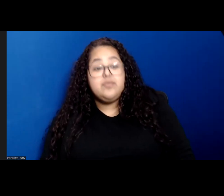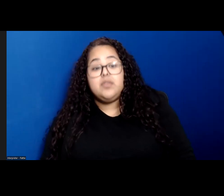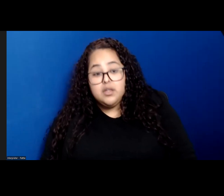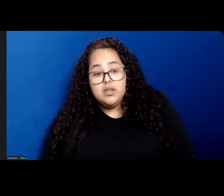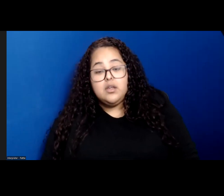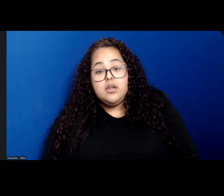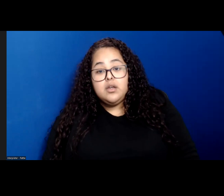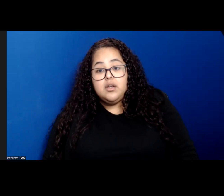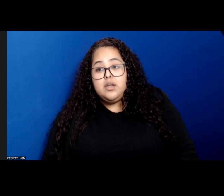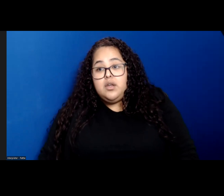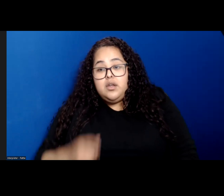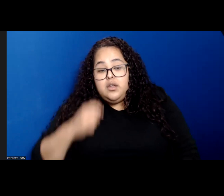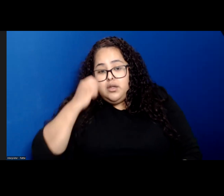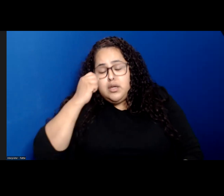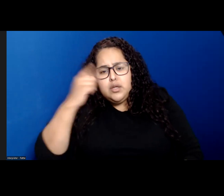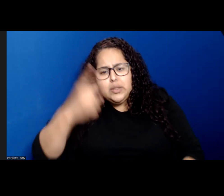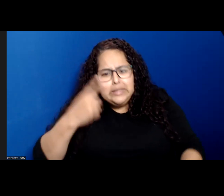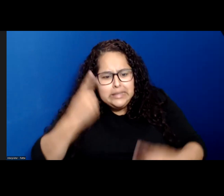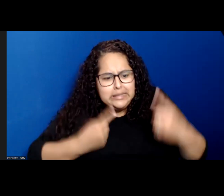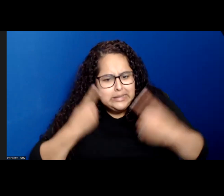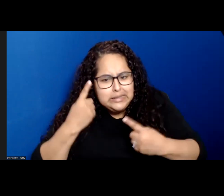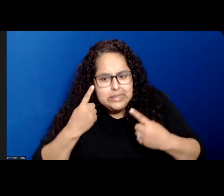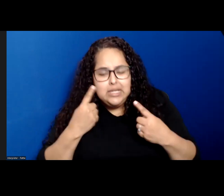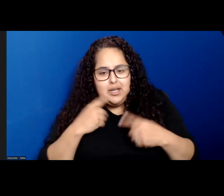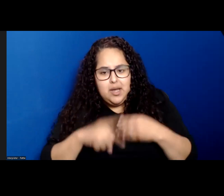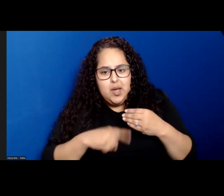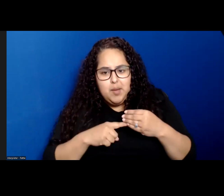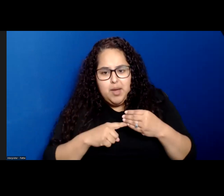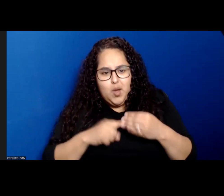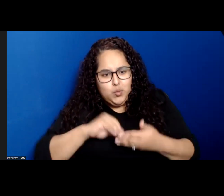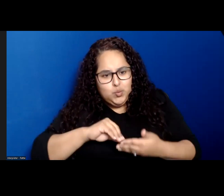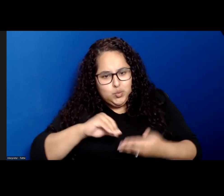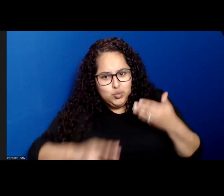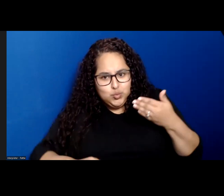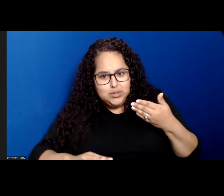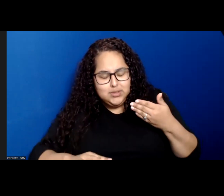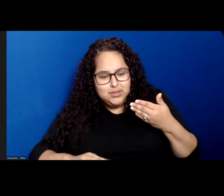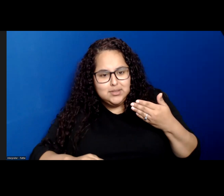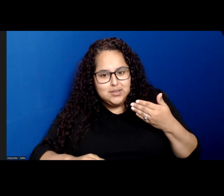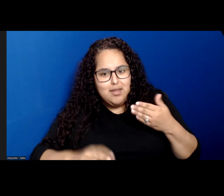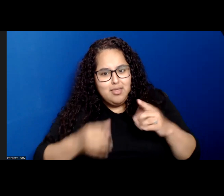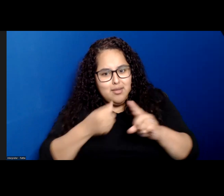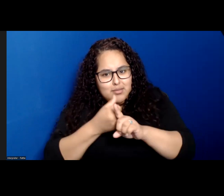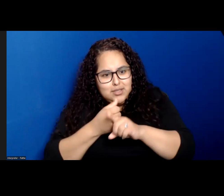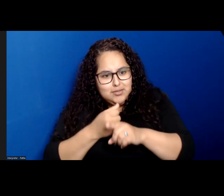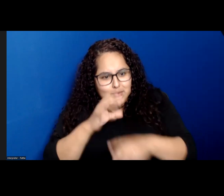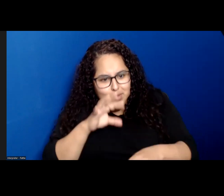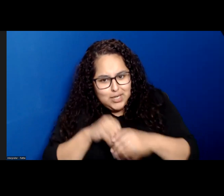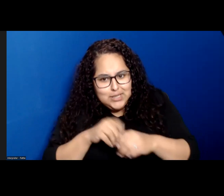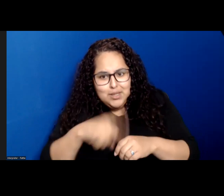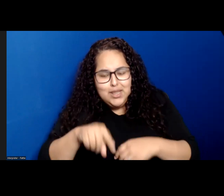Okay, so you may be wondering about these students who participate in these